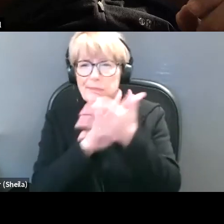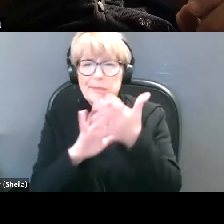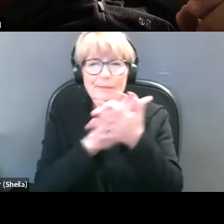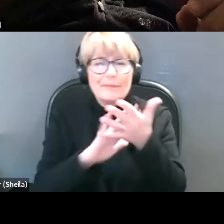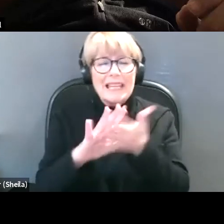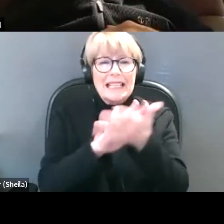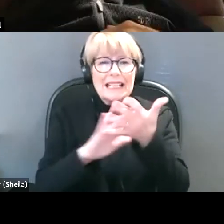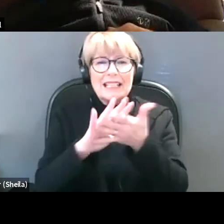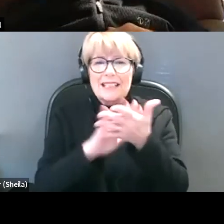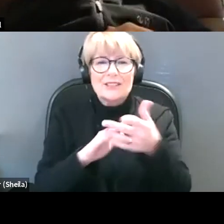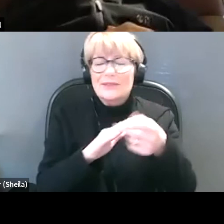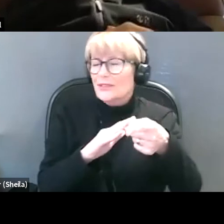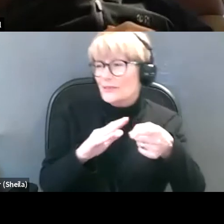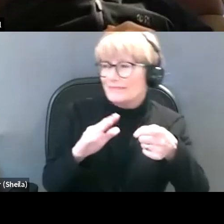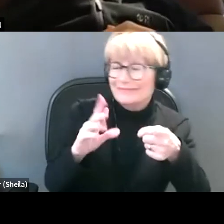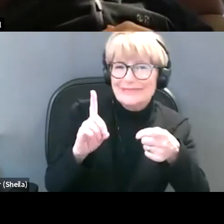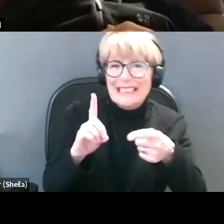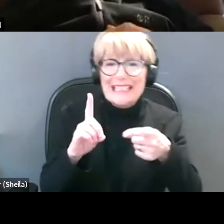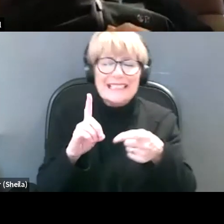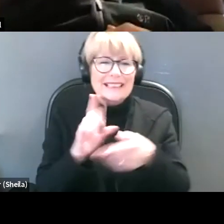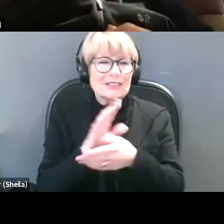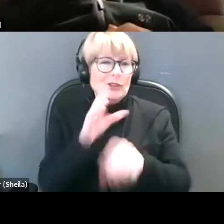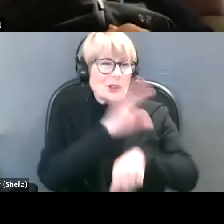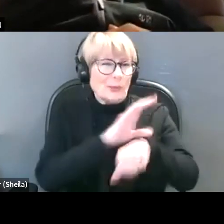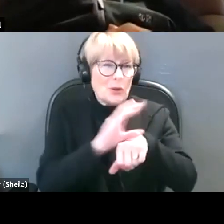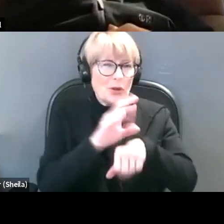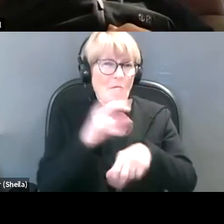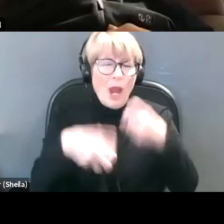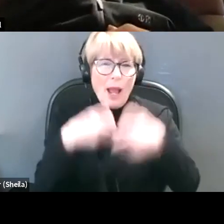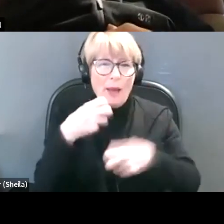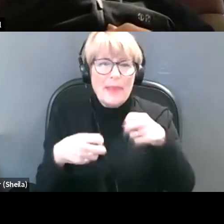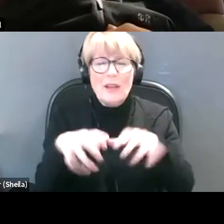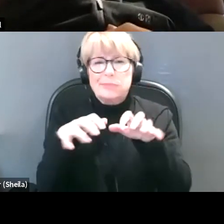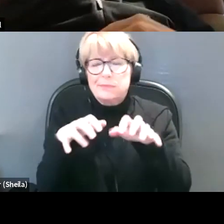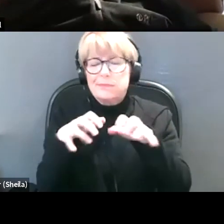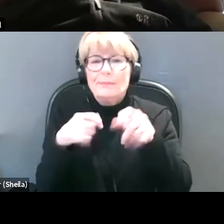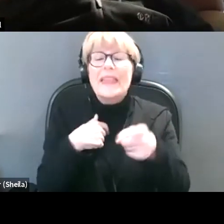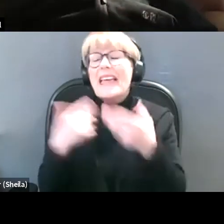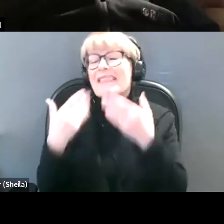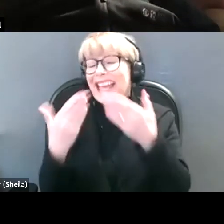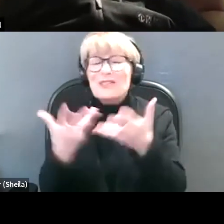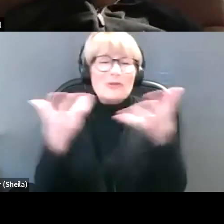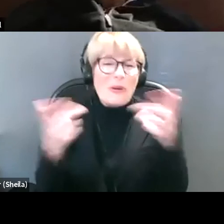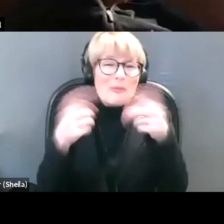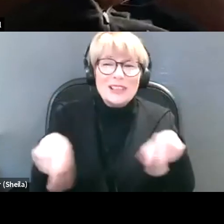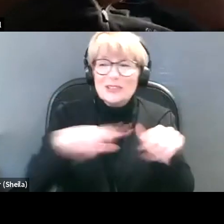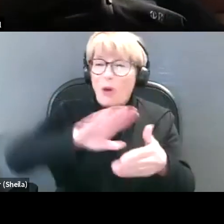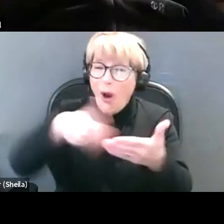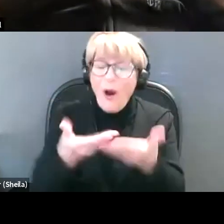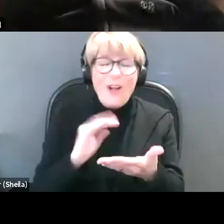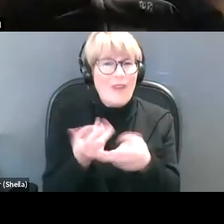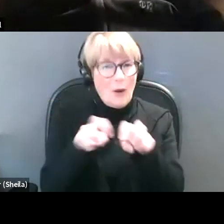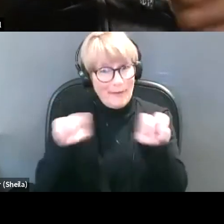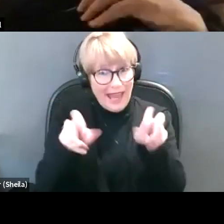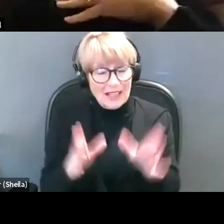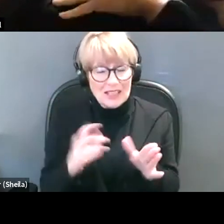sorry, you see, ourselves. I'm sorry to be. Yeah, You're thank you breaking up. so much to all of our panelists. We truly